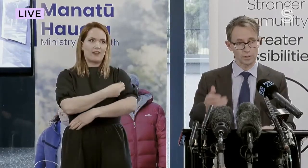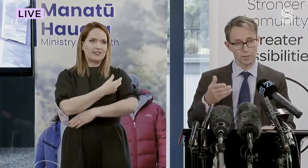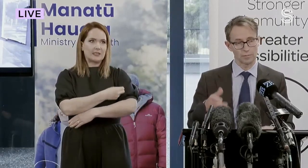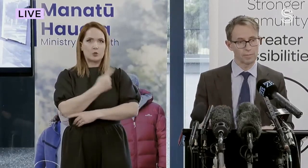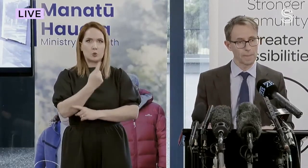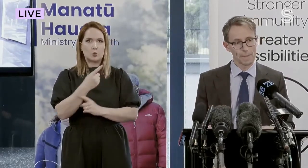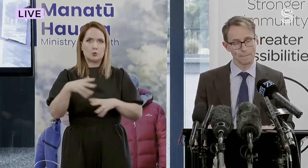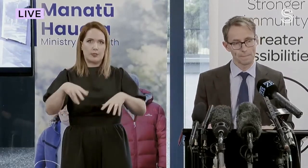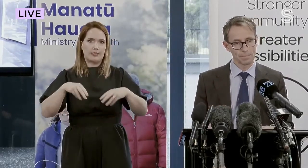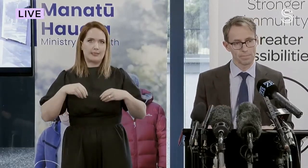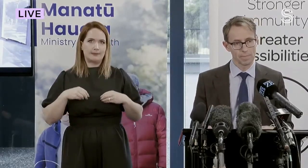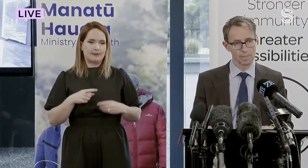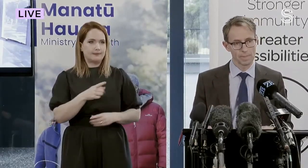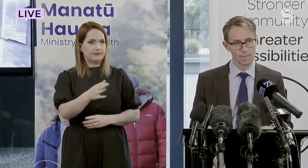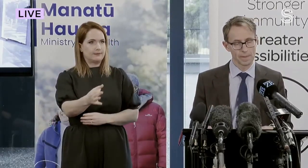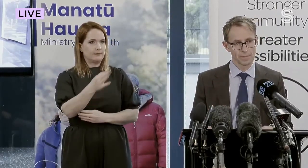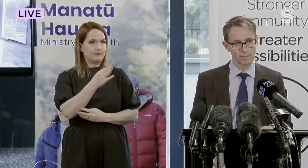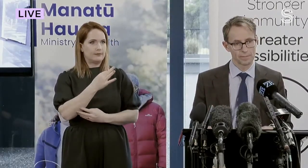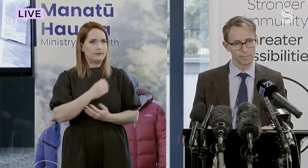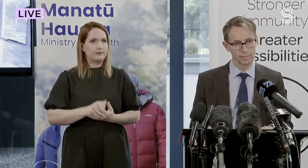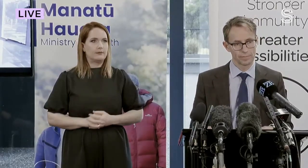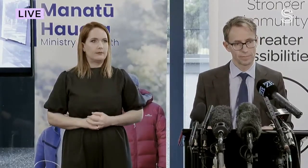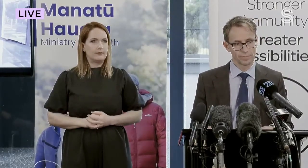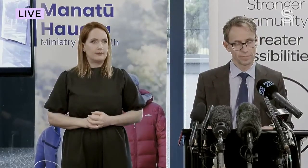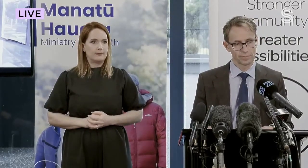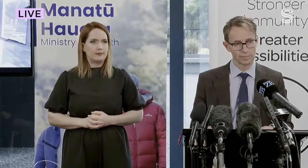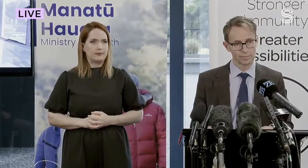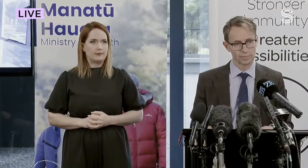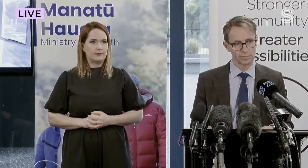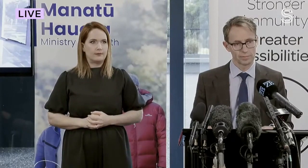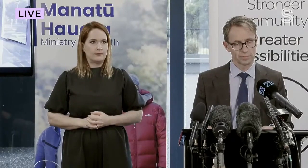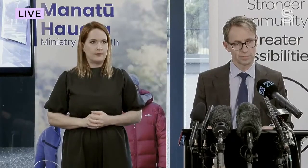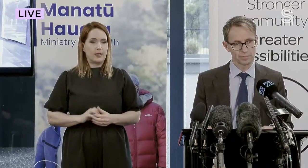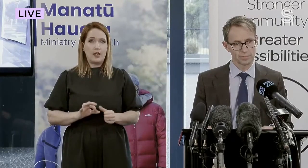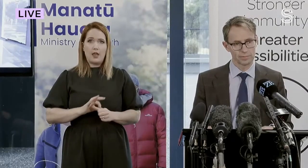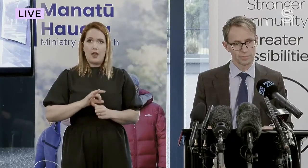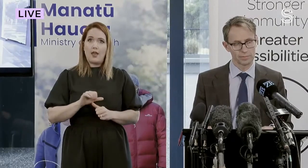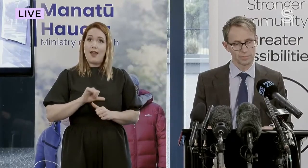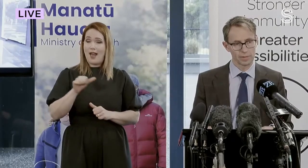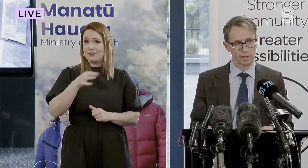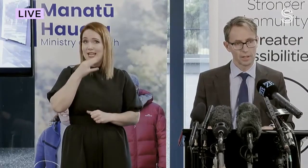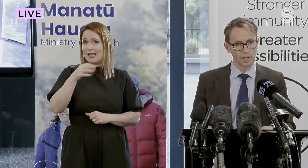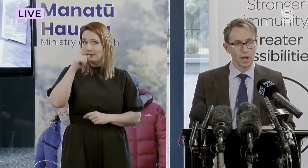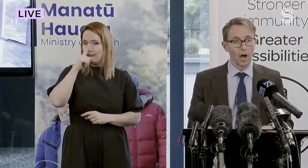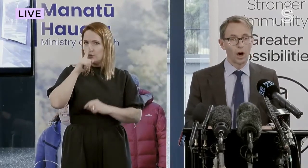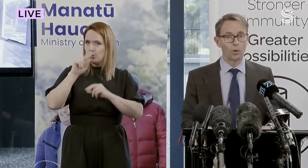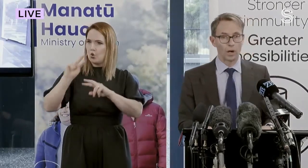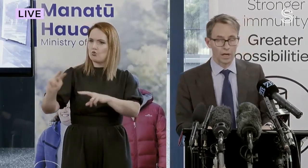that. What advice did you get from officials after asking them to look at the red setting?